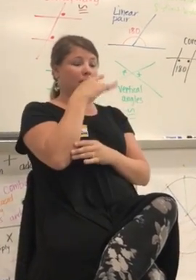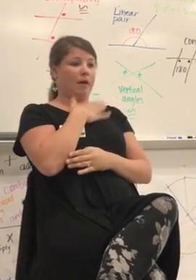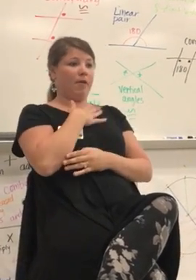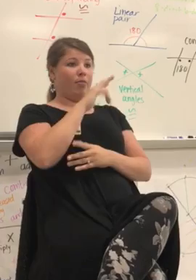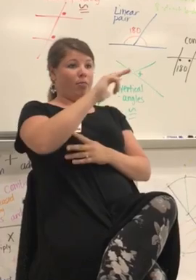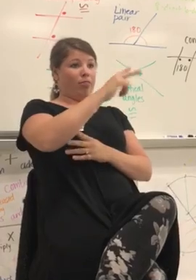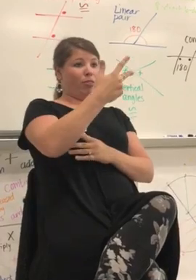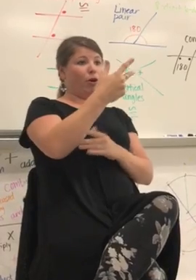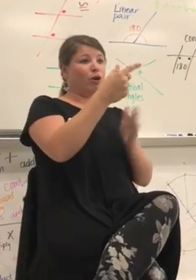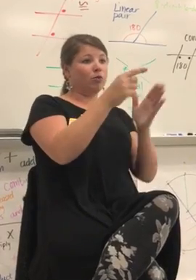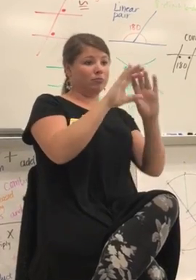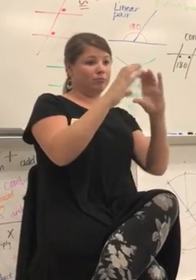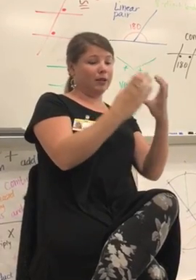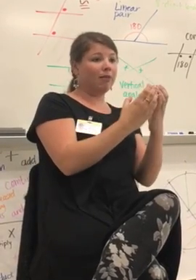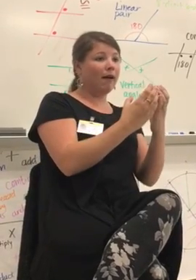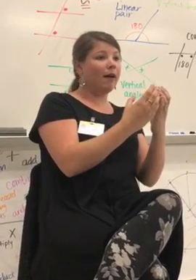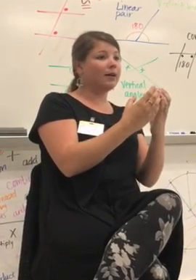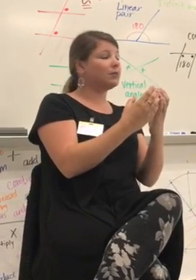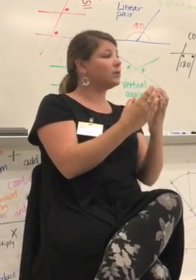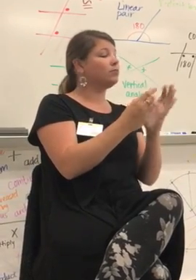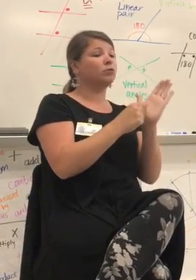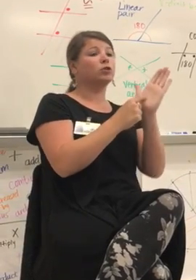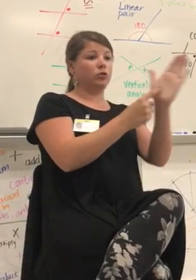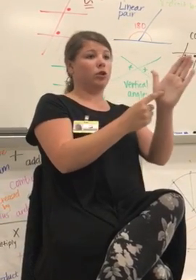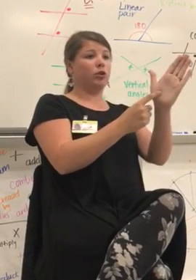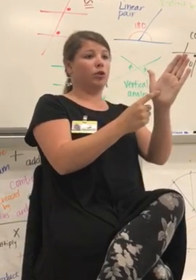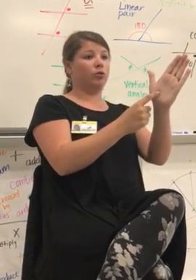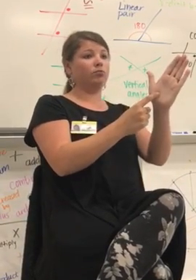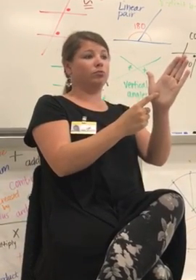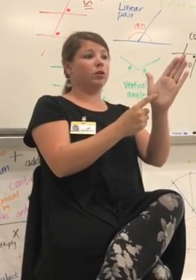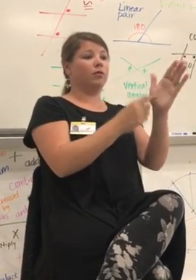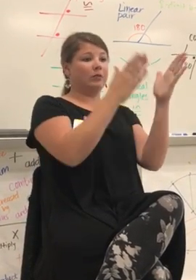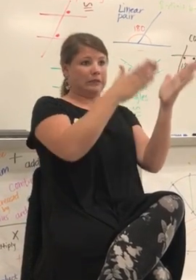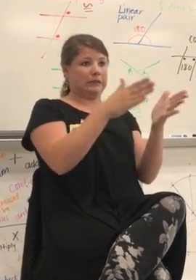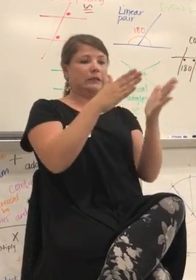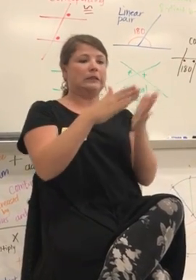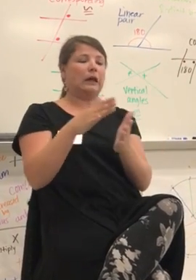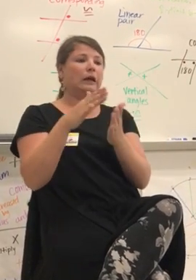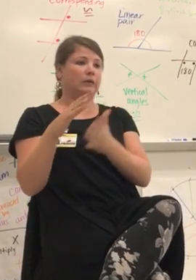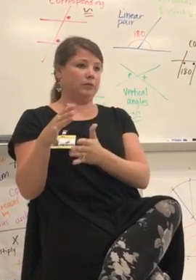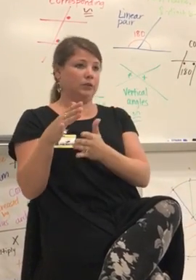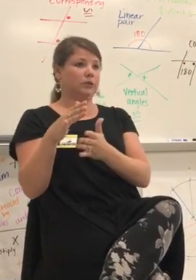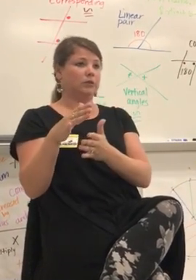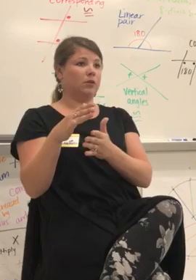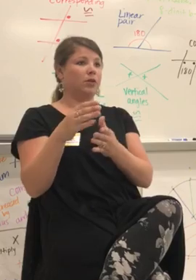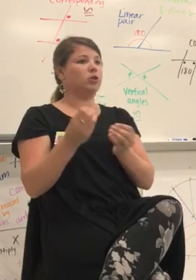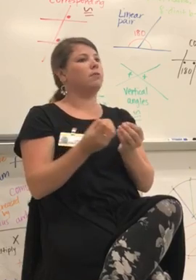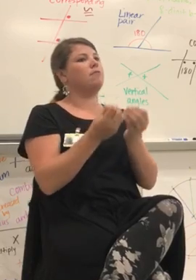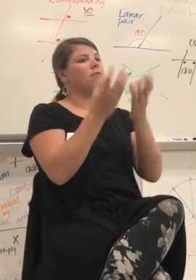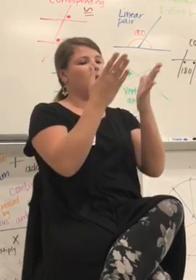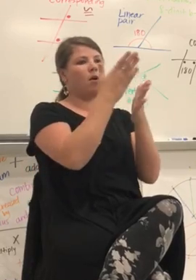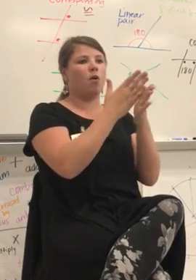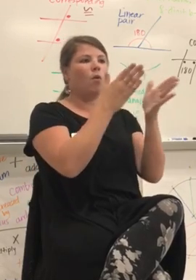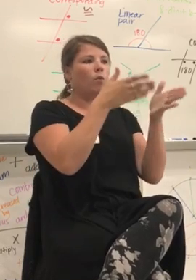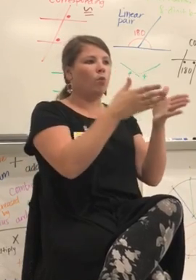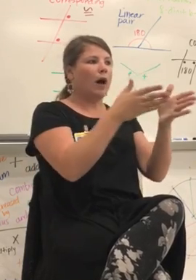I used way more steps than that. And I'll show you there's multiple ways to find it using all of the information that we learned first